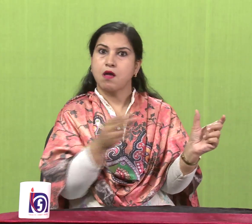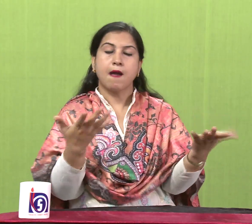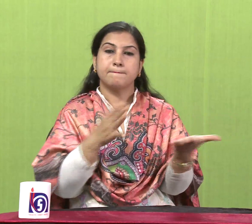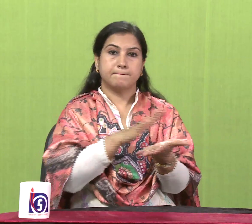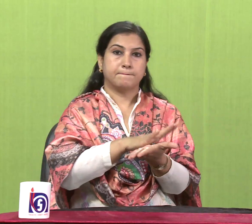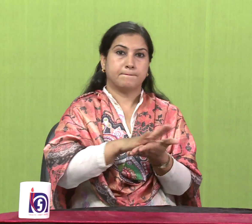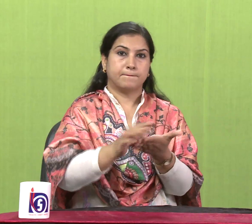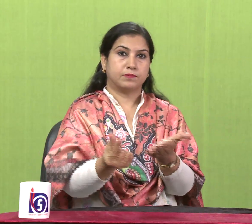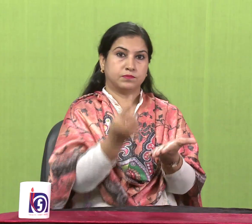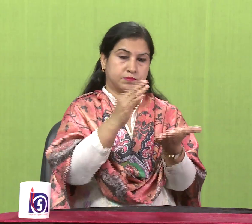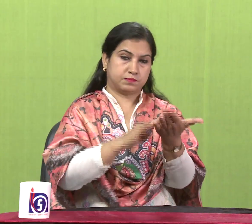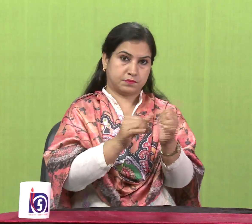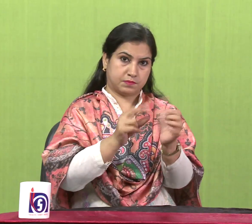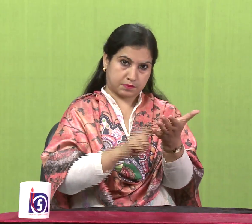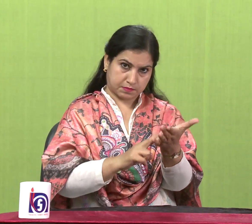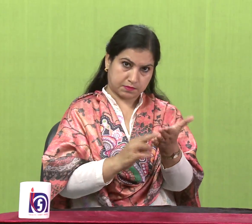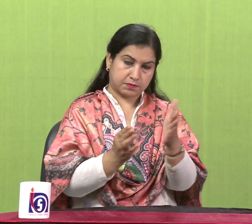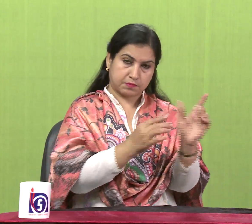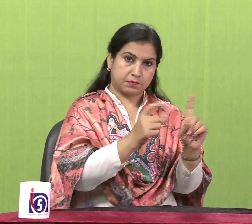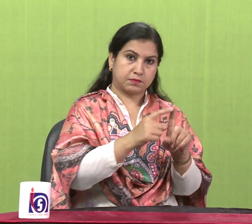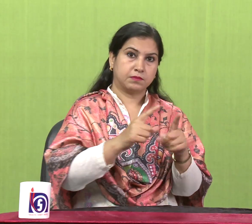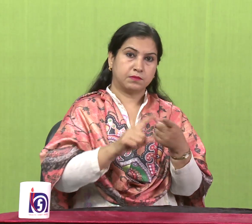Human Development Index?